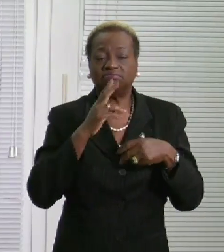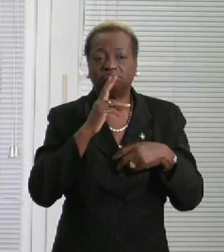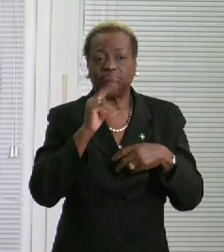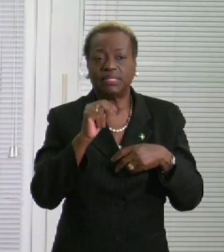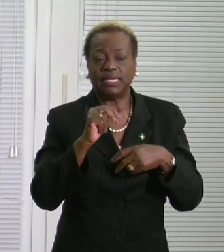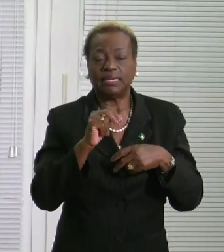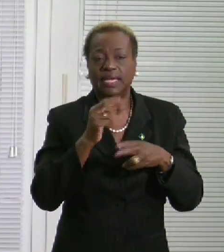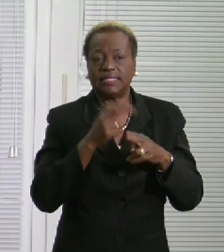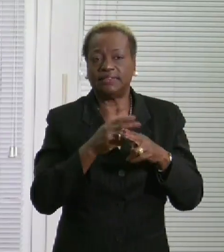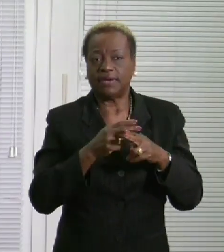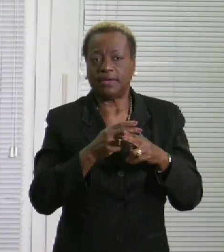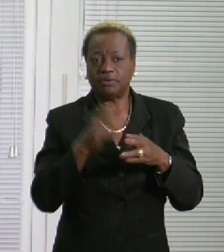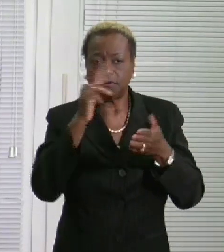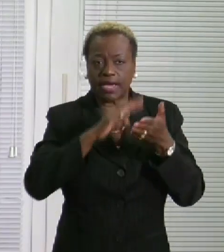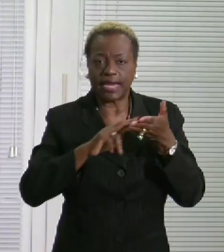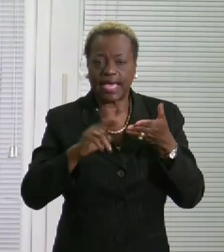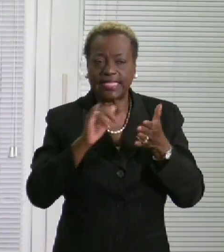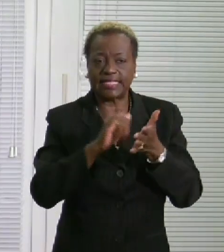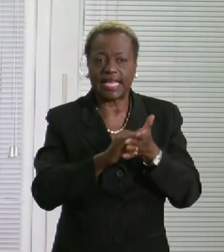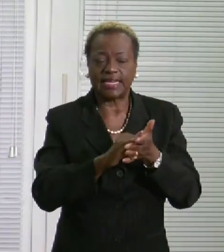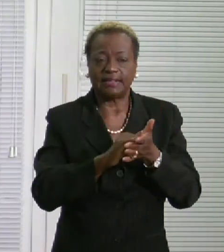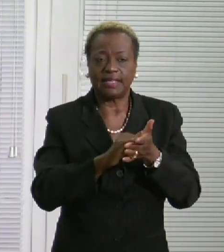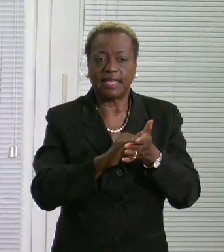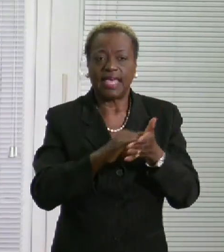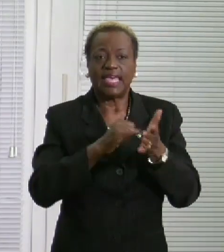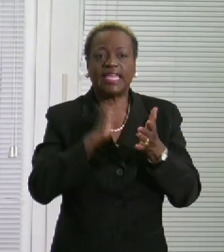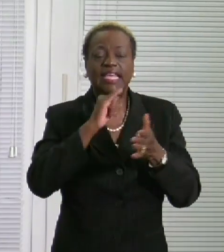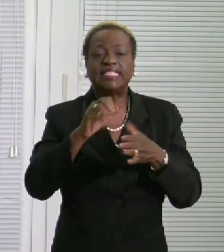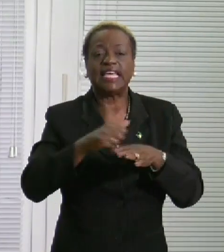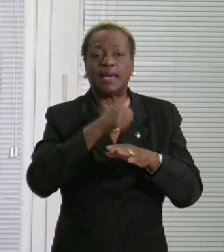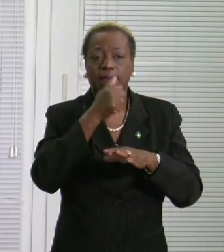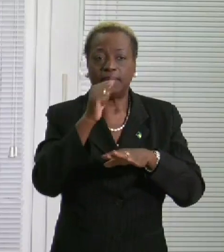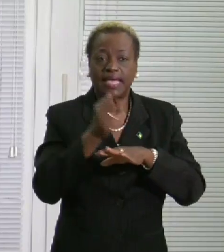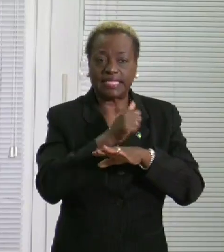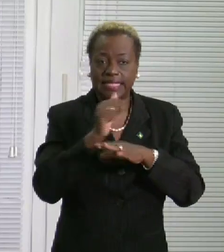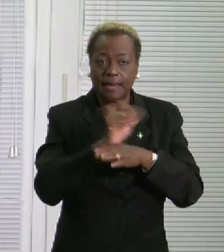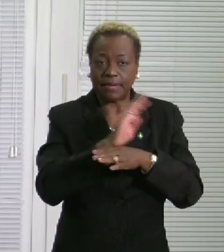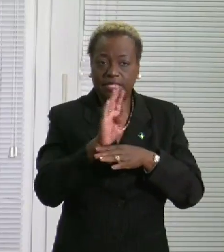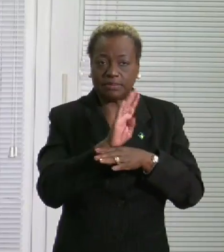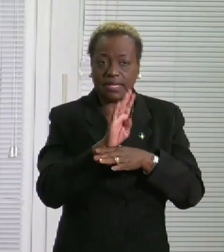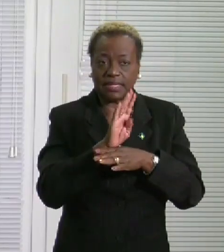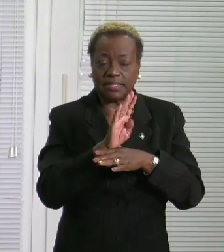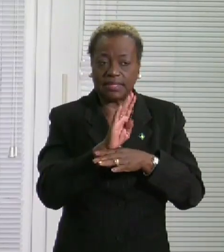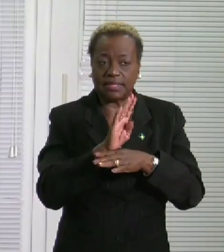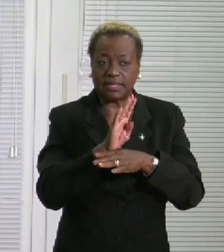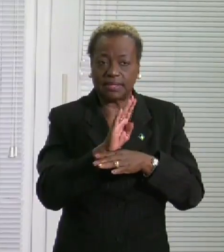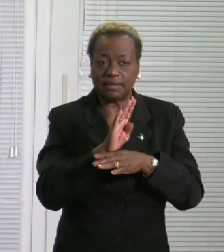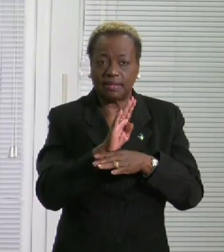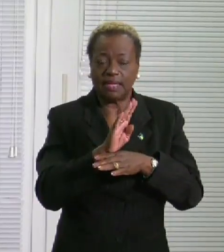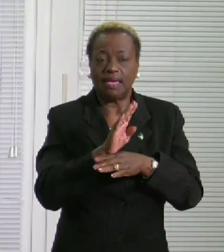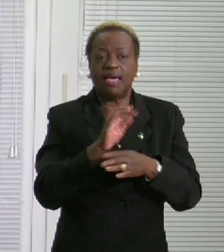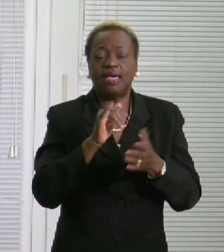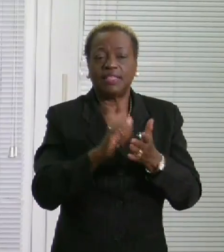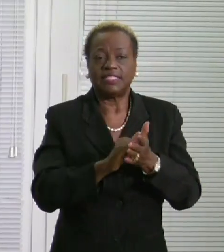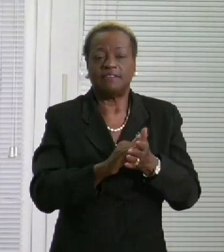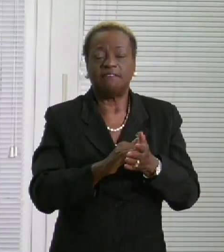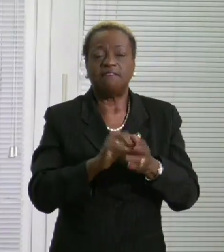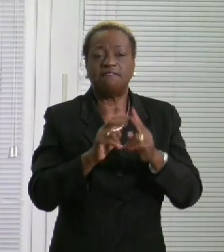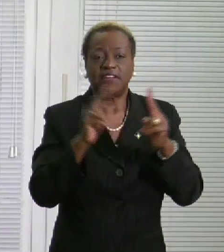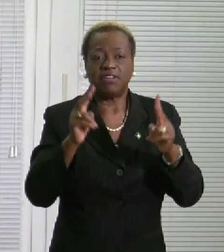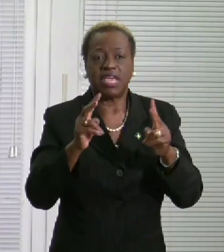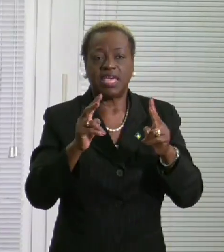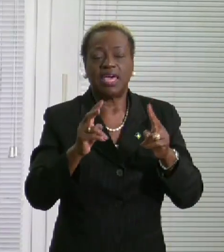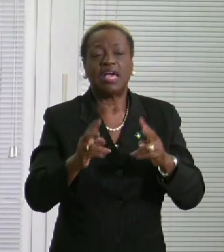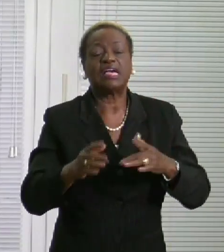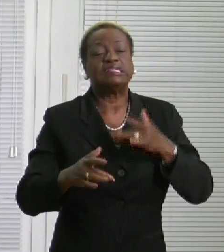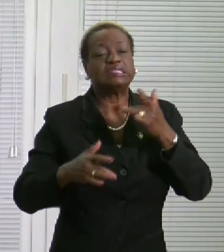identified. We recognize that there is an establishment that you referred to that's very concerned and anxious